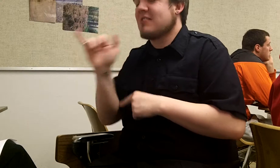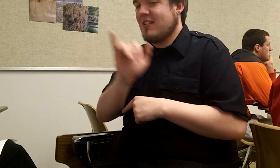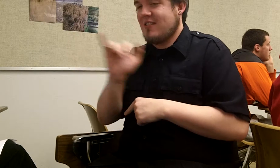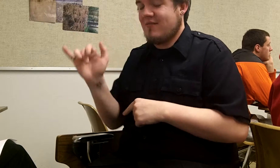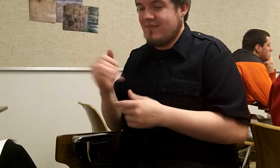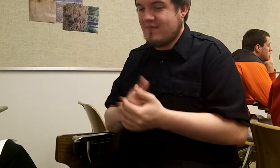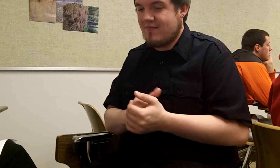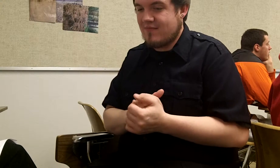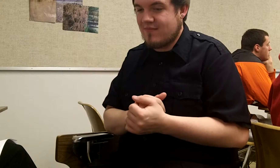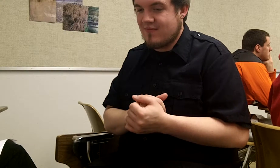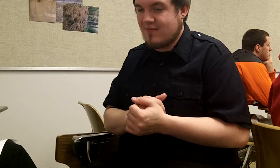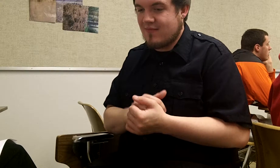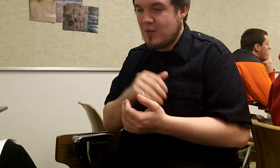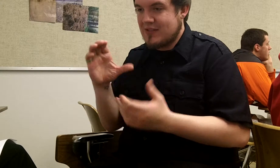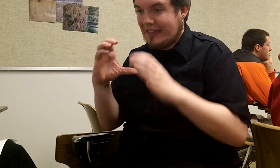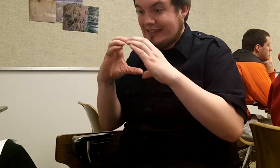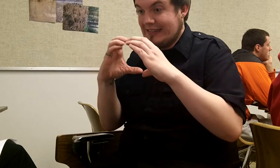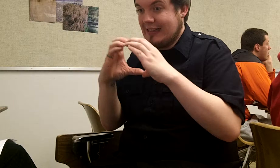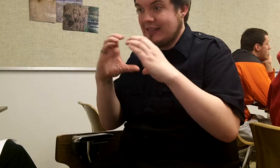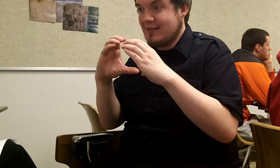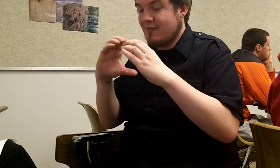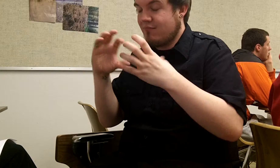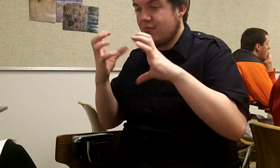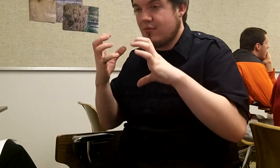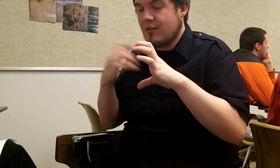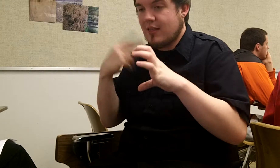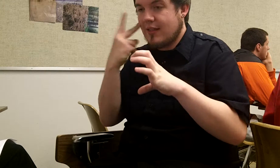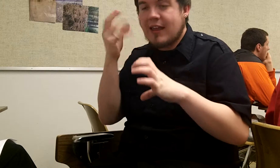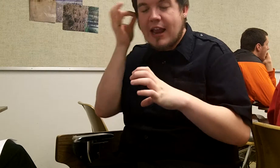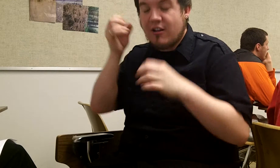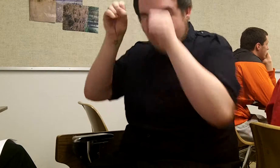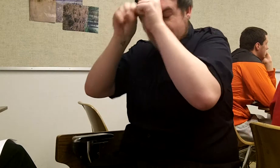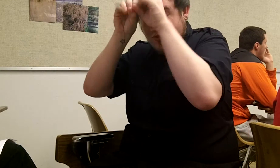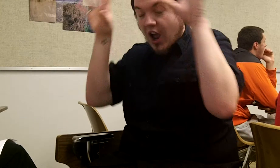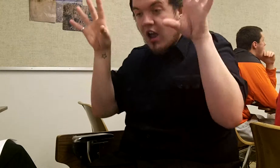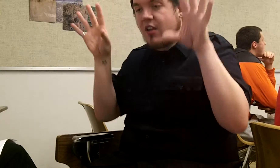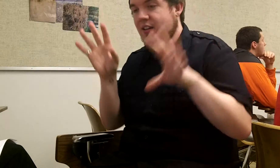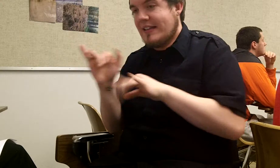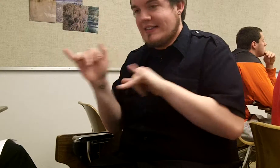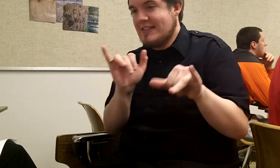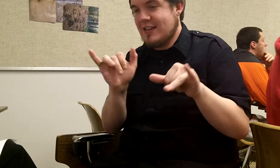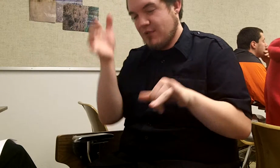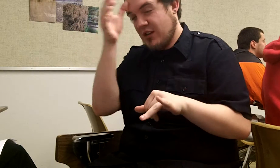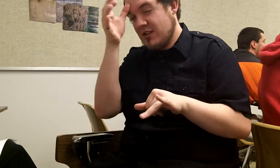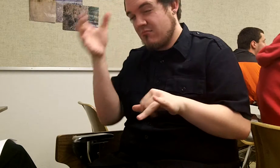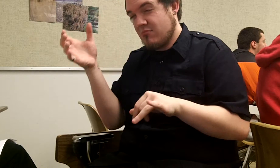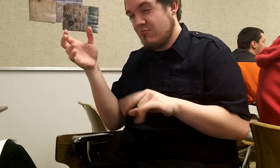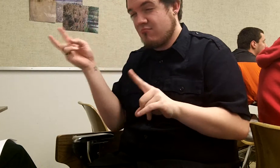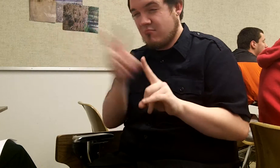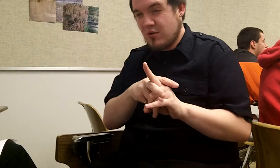is like cellularly disheveled. I mean, I think of like frizzy hair and disheveled hair, but this is like whole organism disruption. So